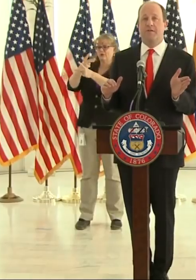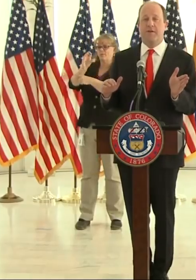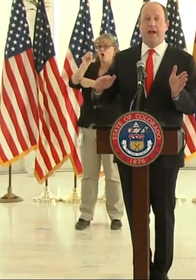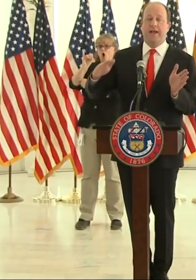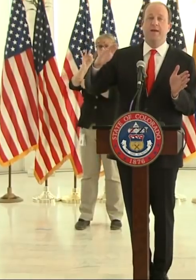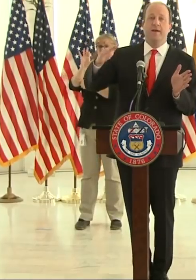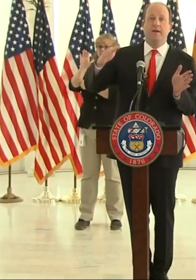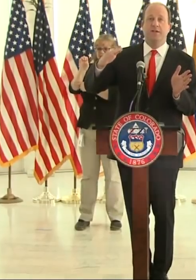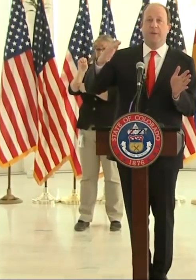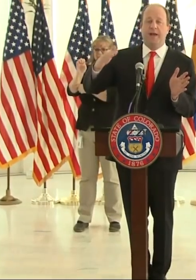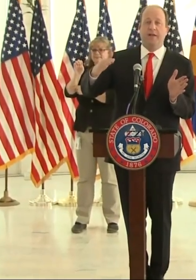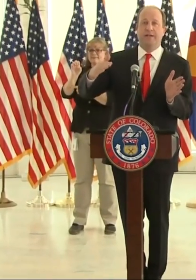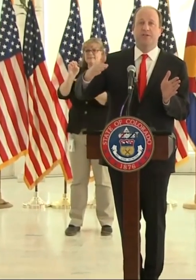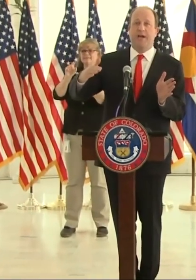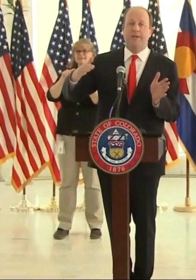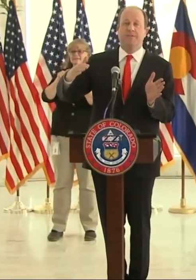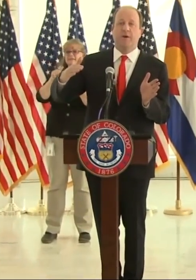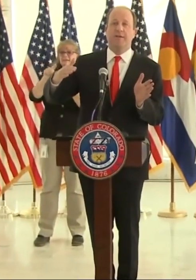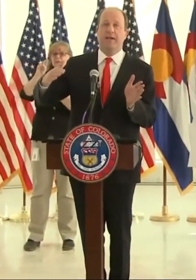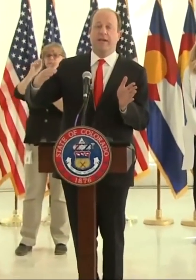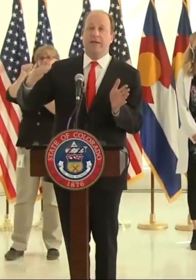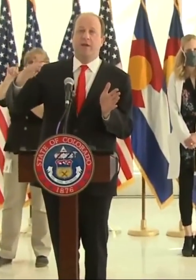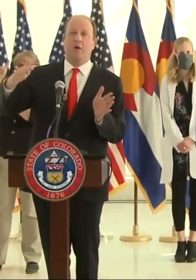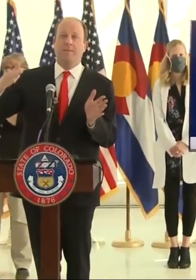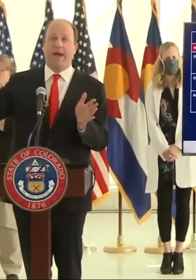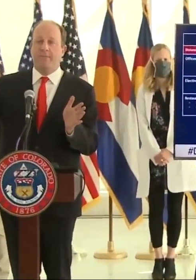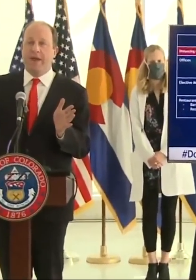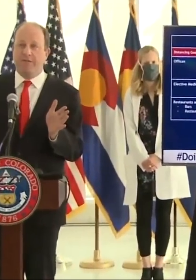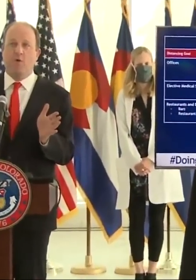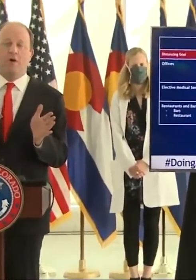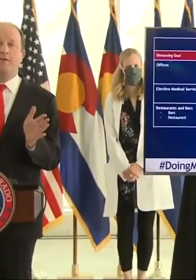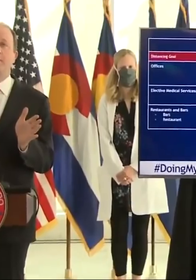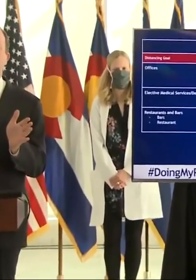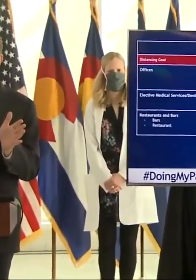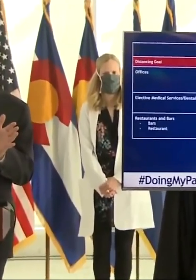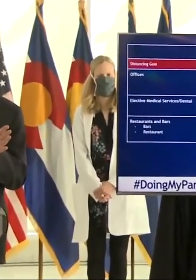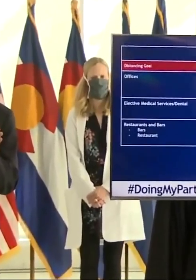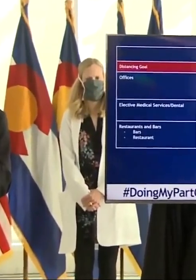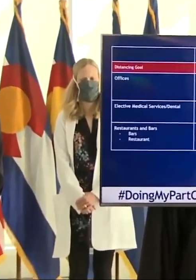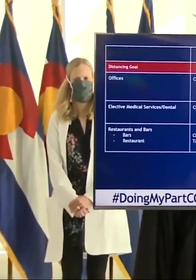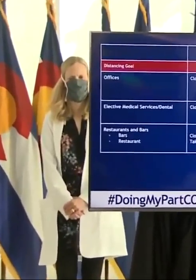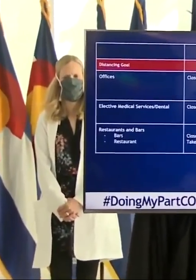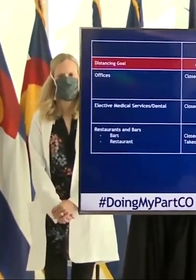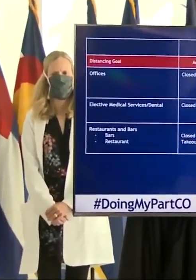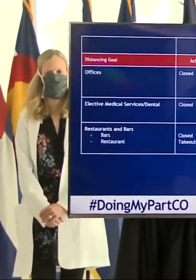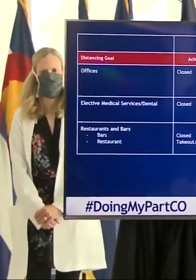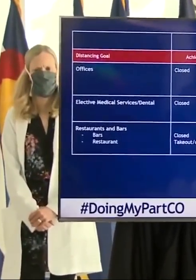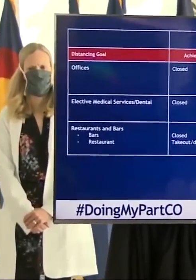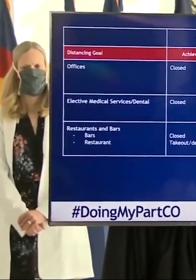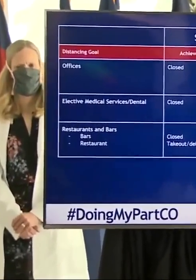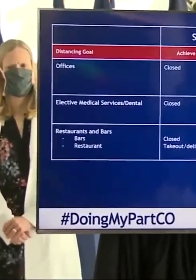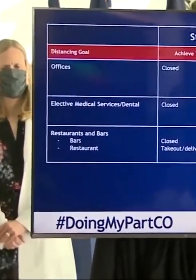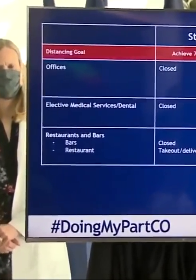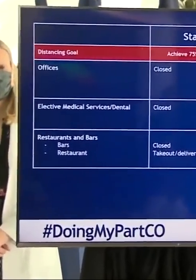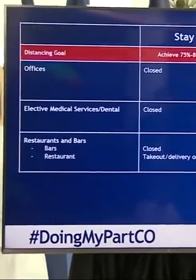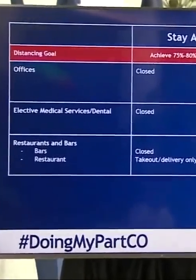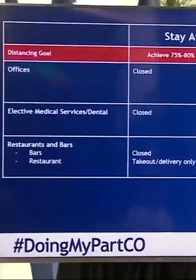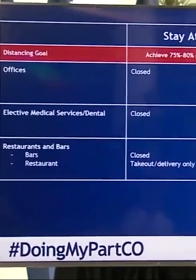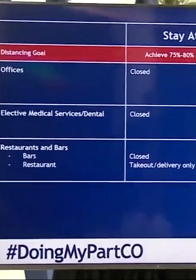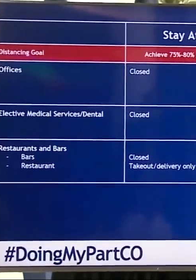rather than start Friday, you just buy a little extra time. So I think going back May 4th at 50% capacity.